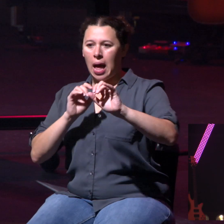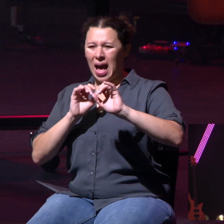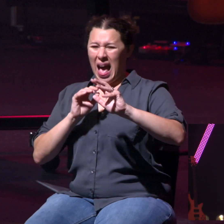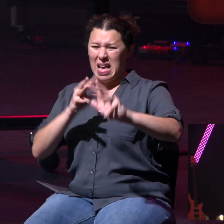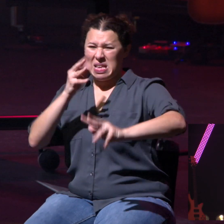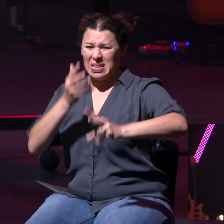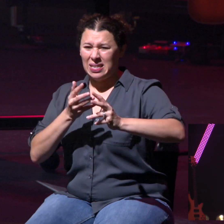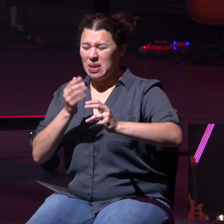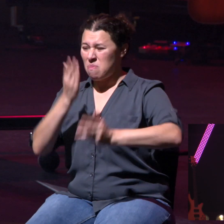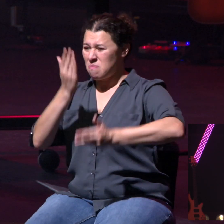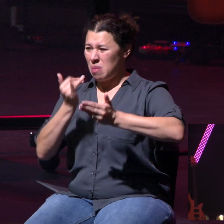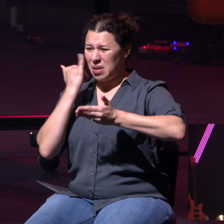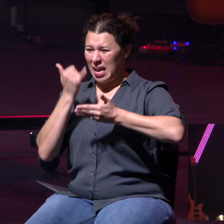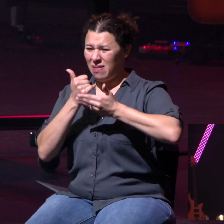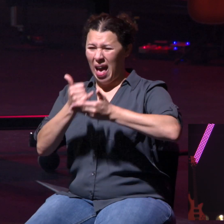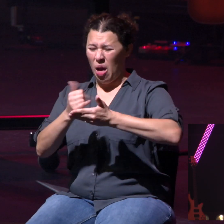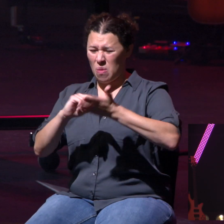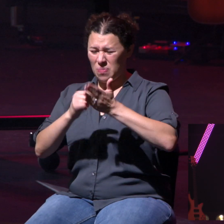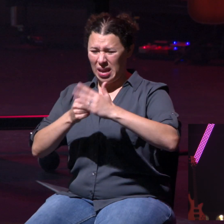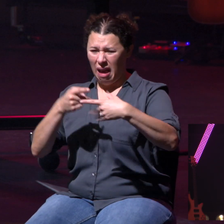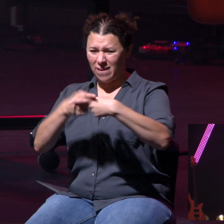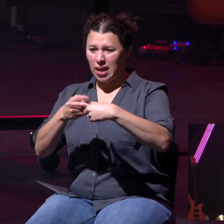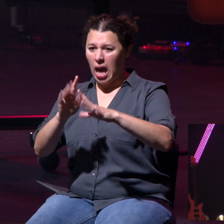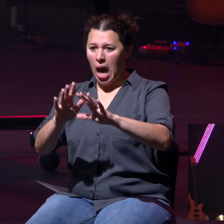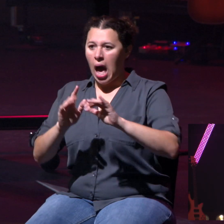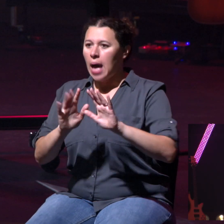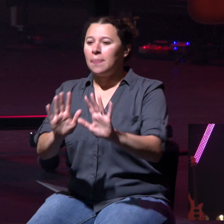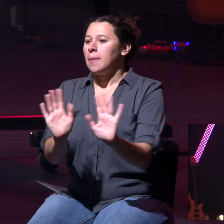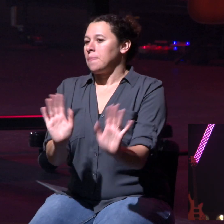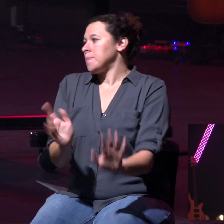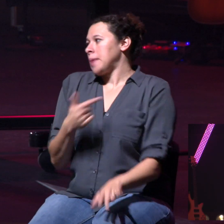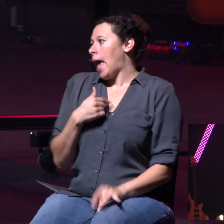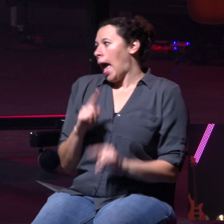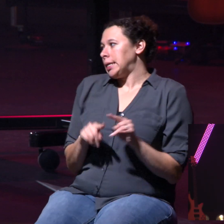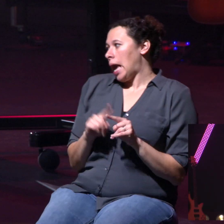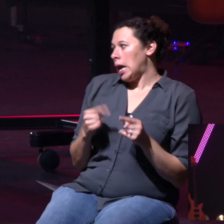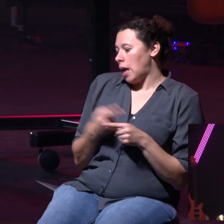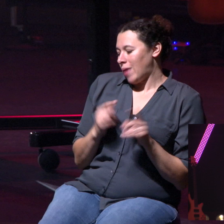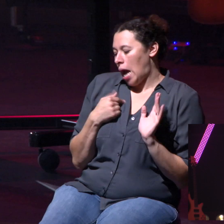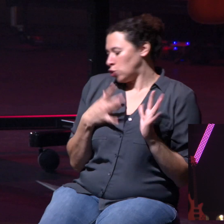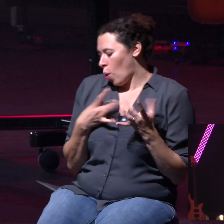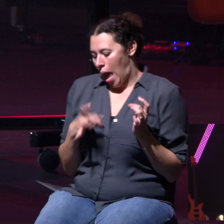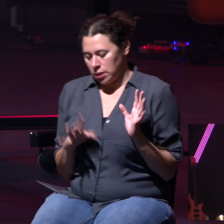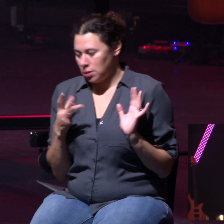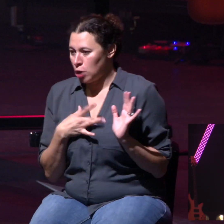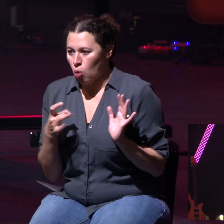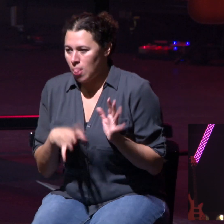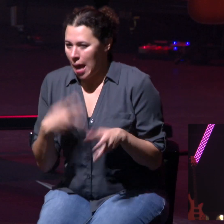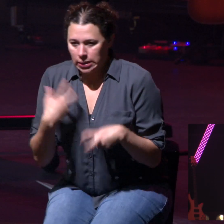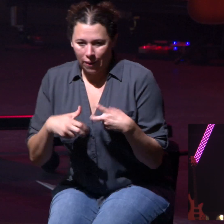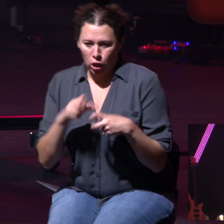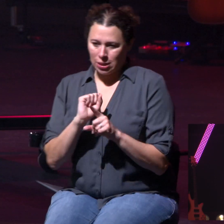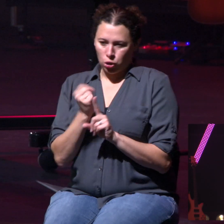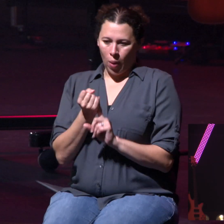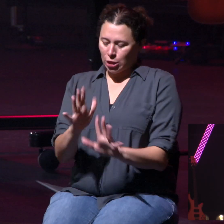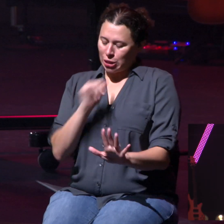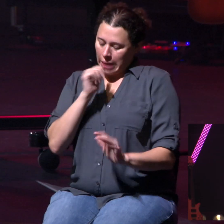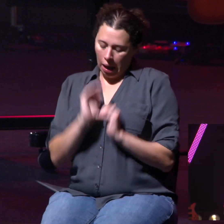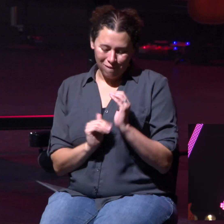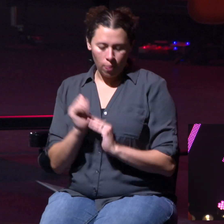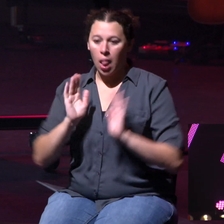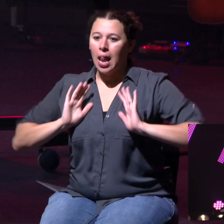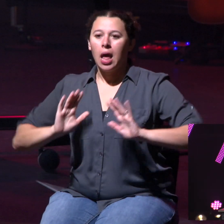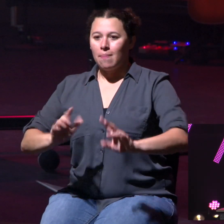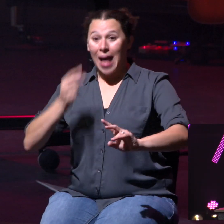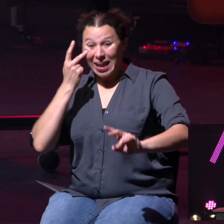conflict. How many of you would admit that that's you? That it's like, I just don't like conflict. I don't like difficult circumstances. So I do see the